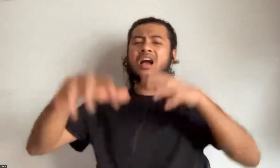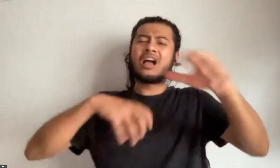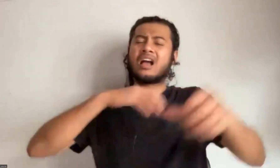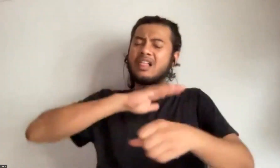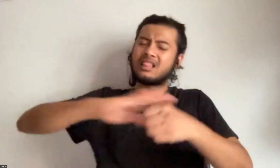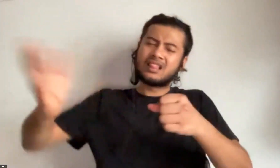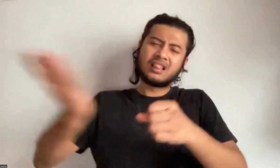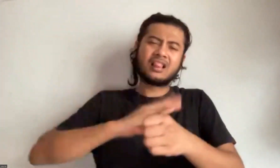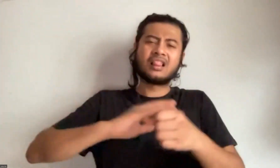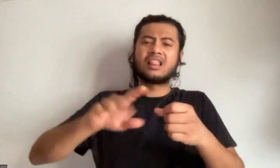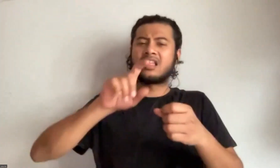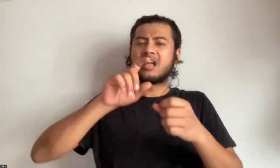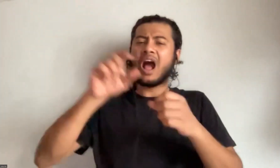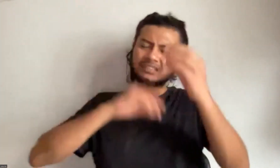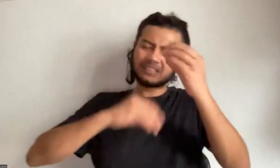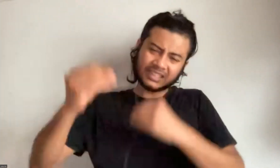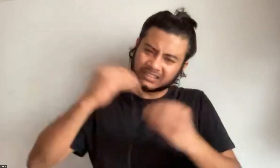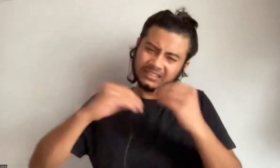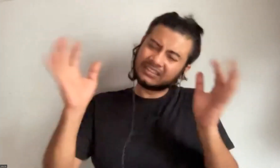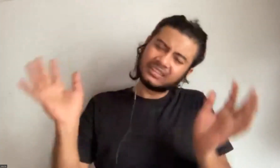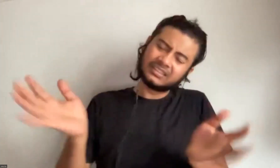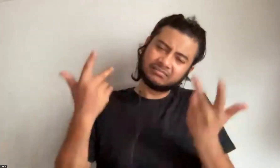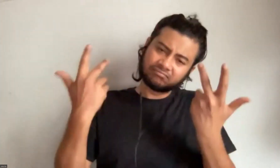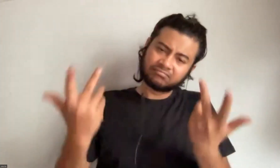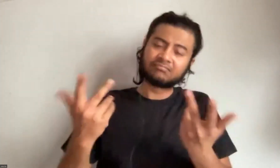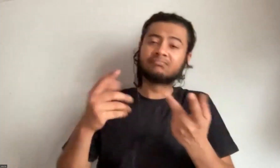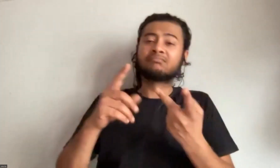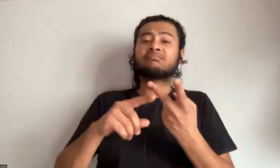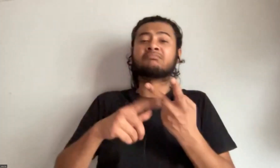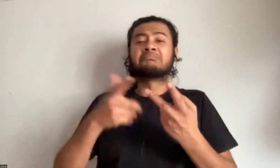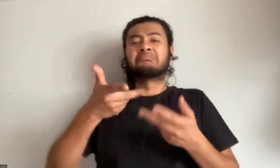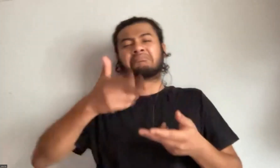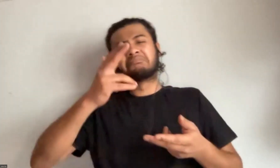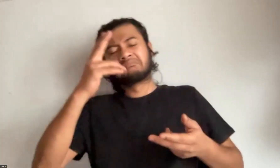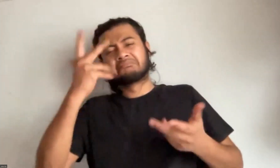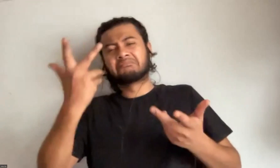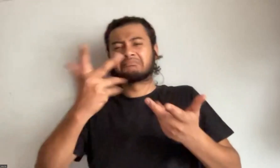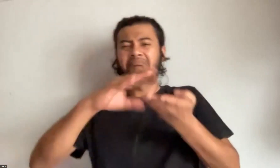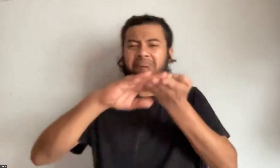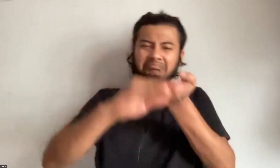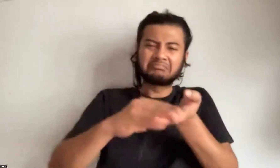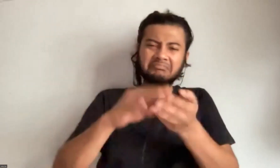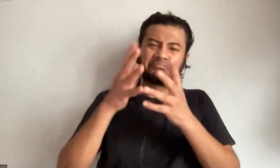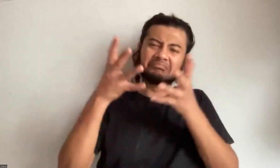relationships beyond marriage, even if they are married but they are not honest to their husband and wife,